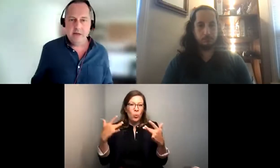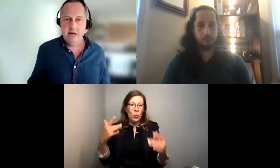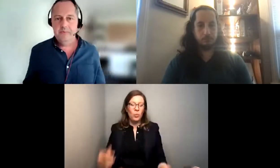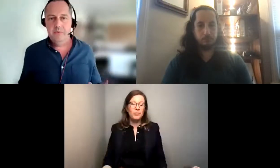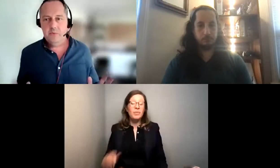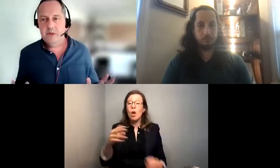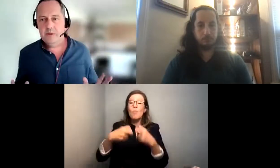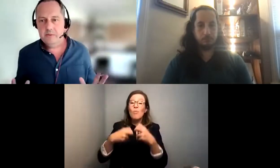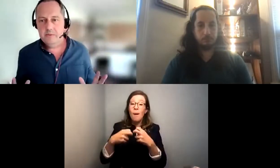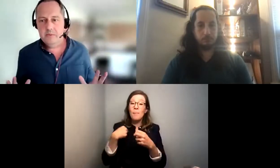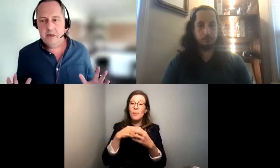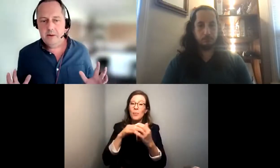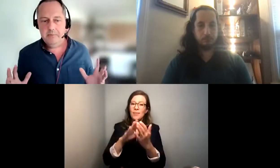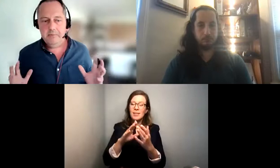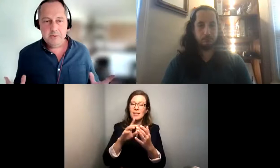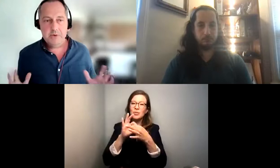with